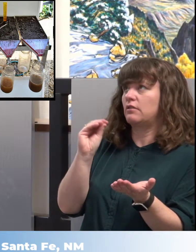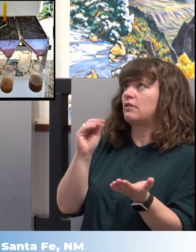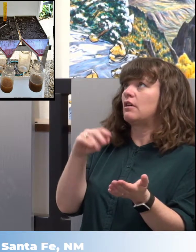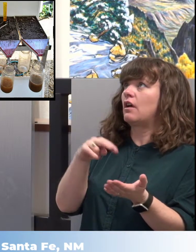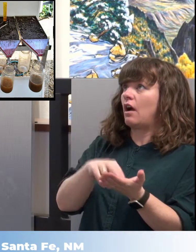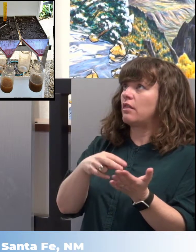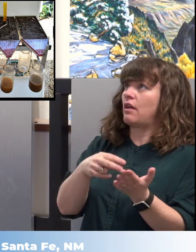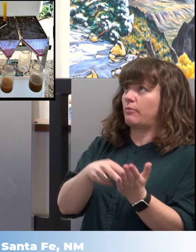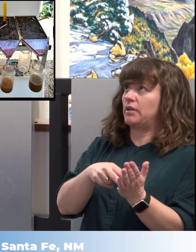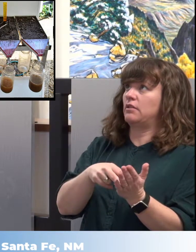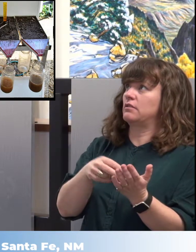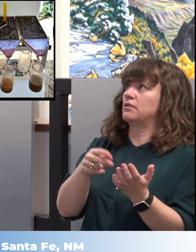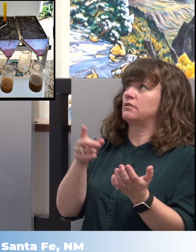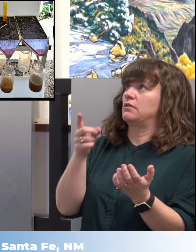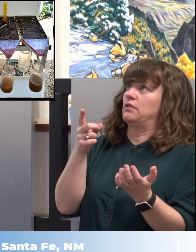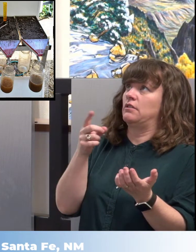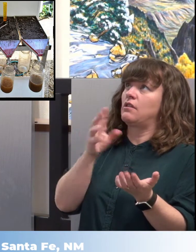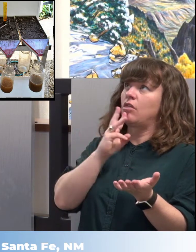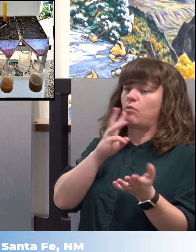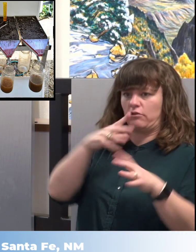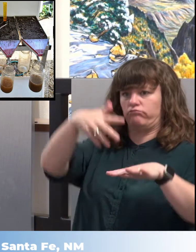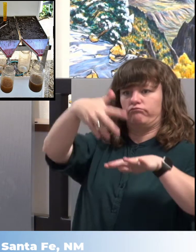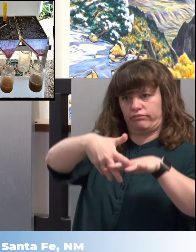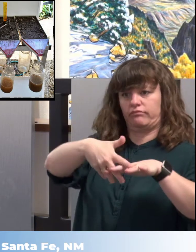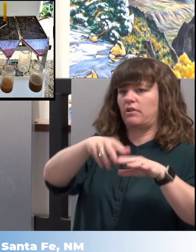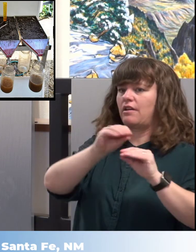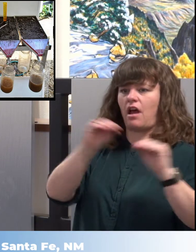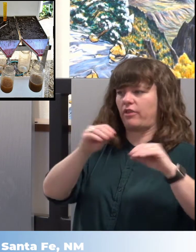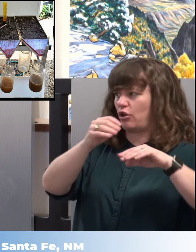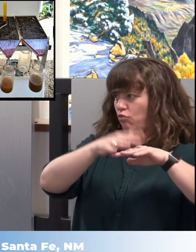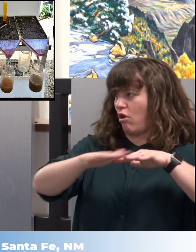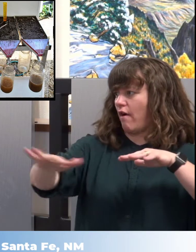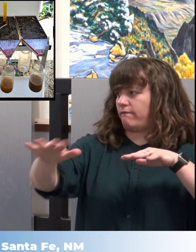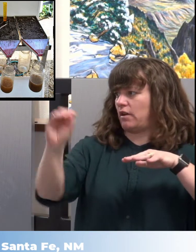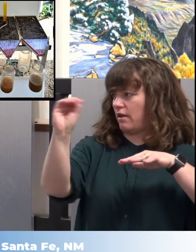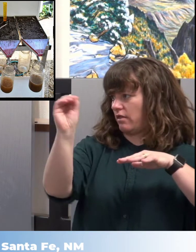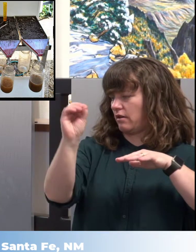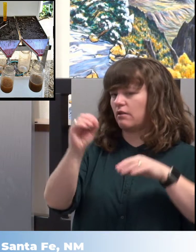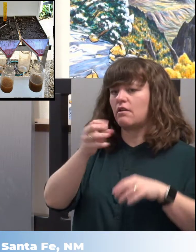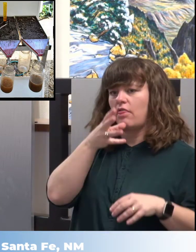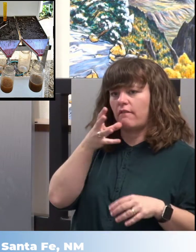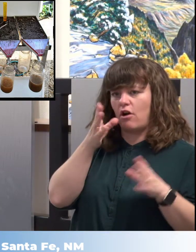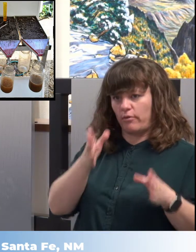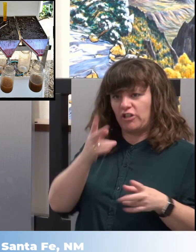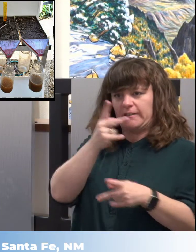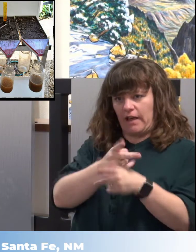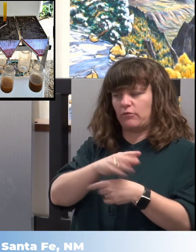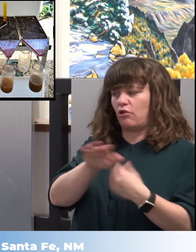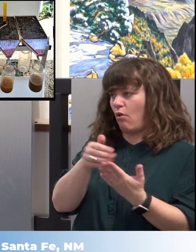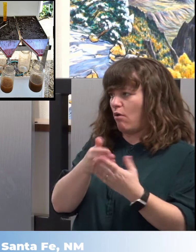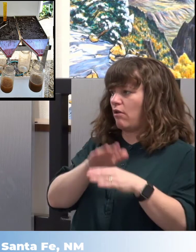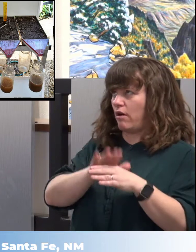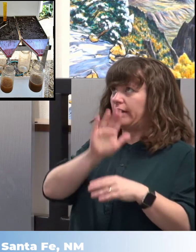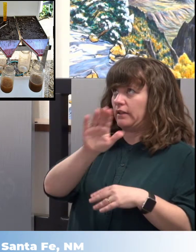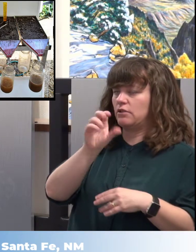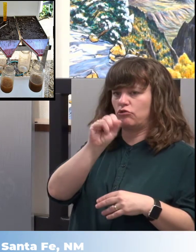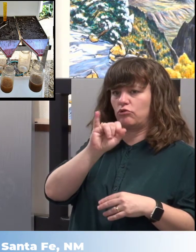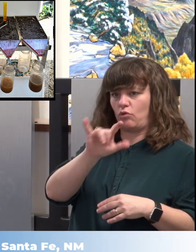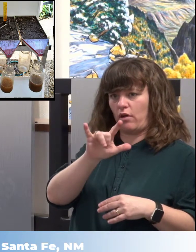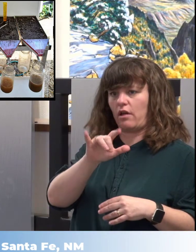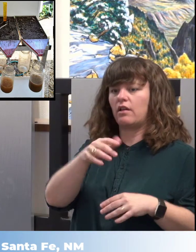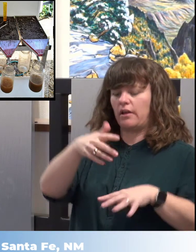well covered ground has run off. So the farmer has kept it all on his soil. And not only that,